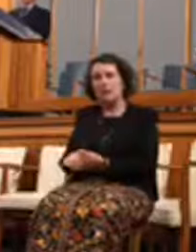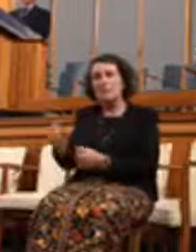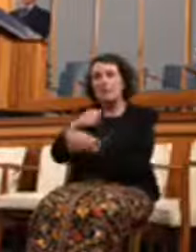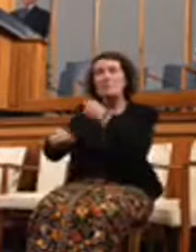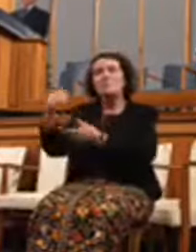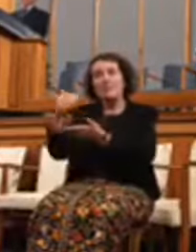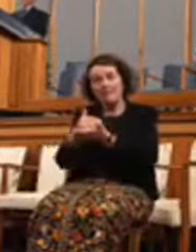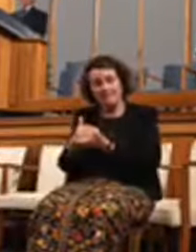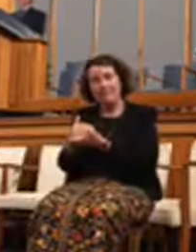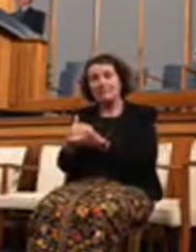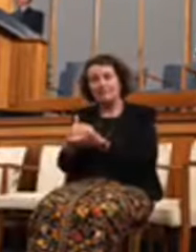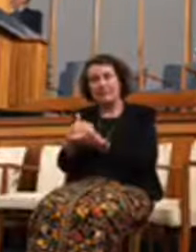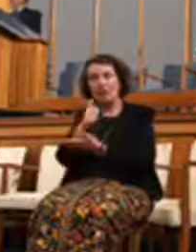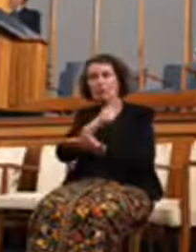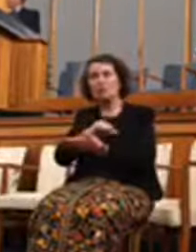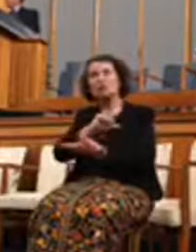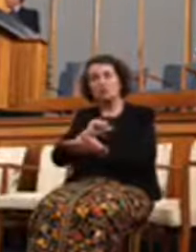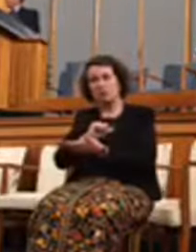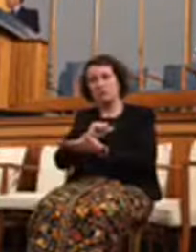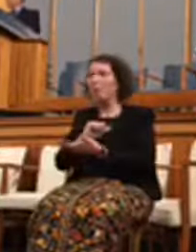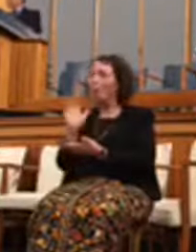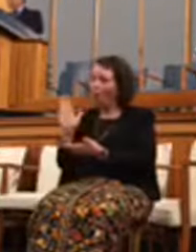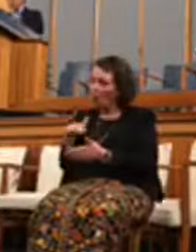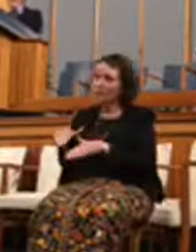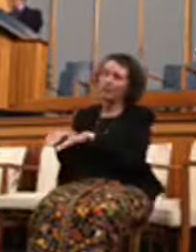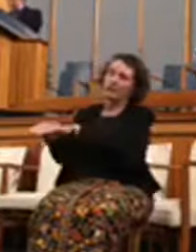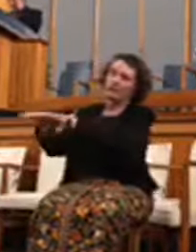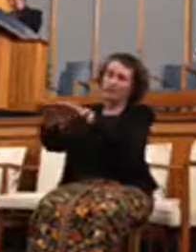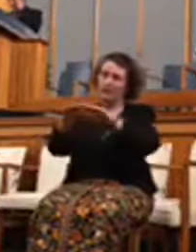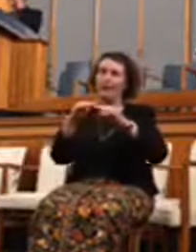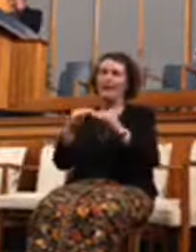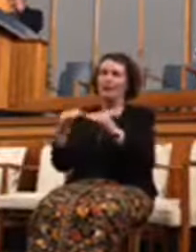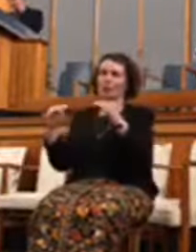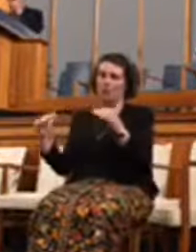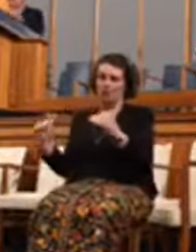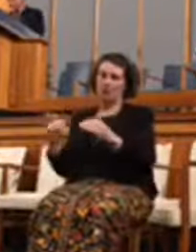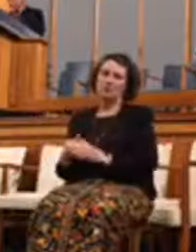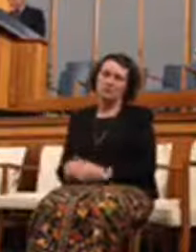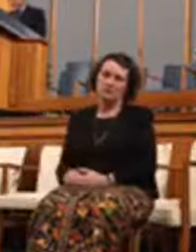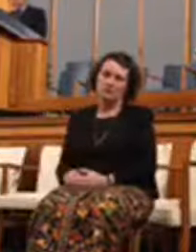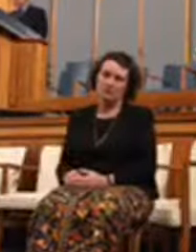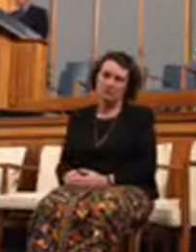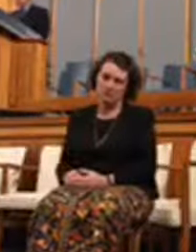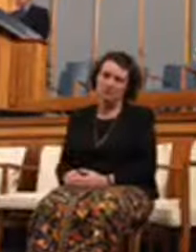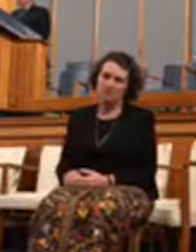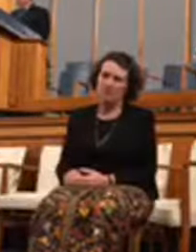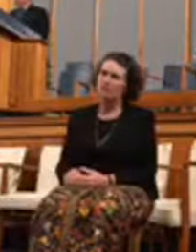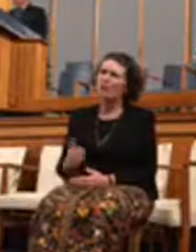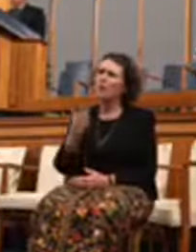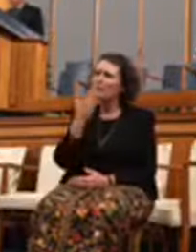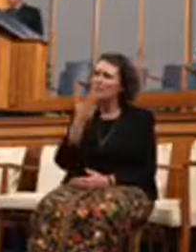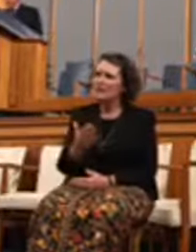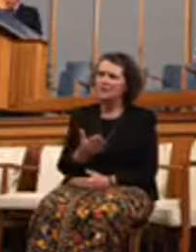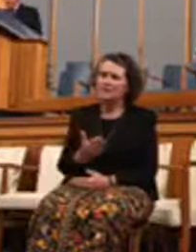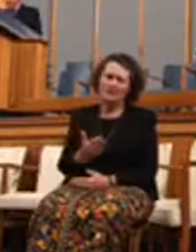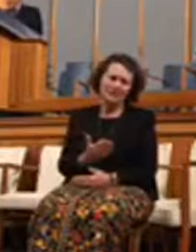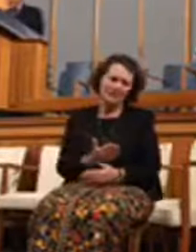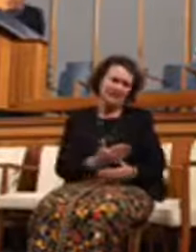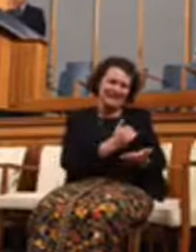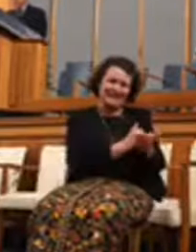equal. The priesthood of all believers. So change your attitude towards sin,